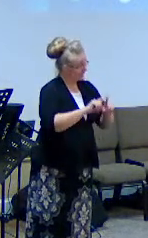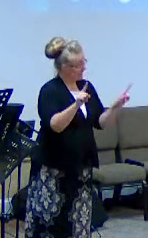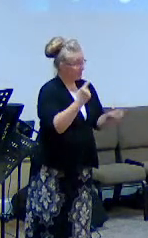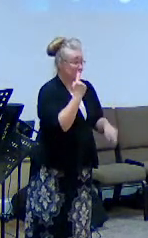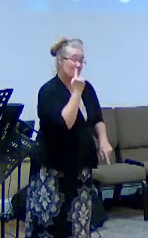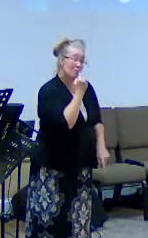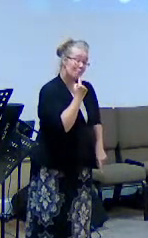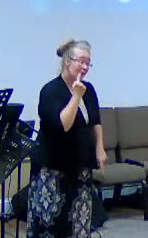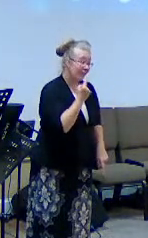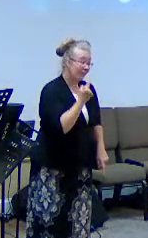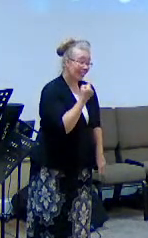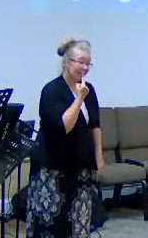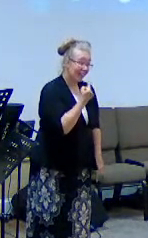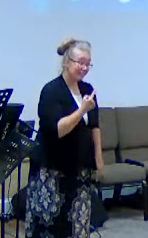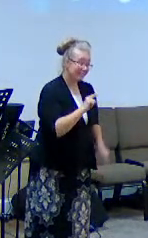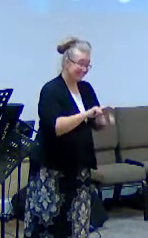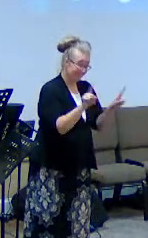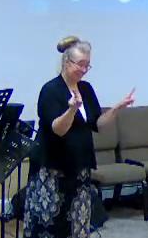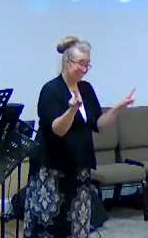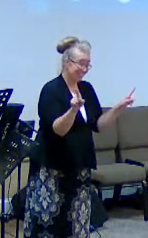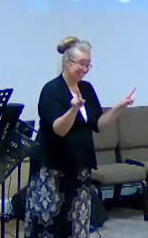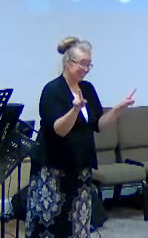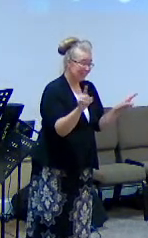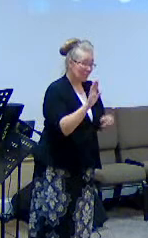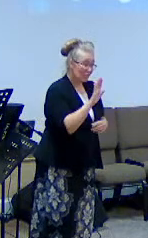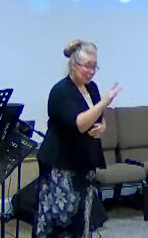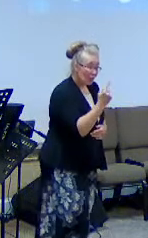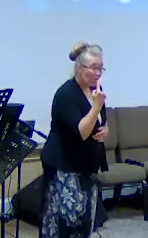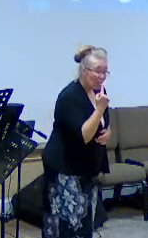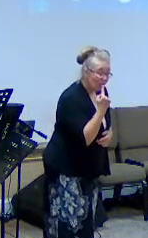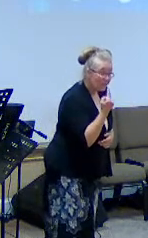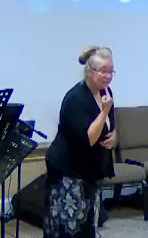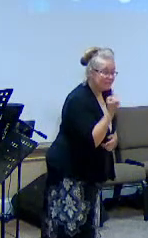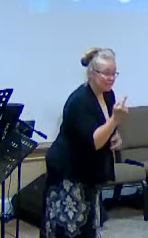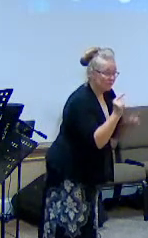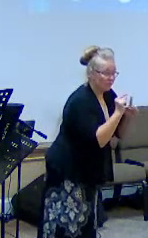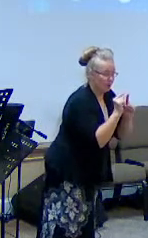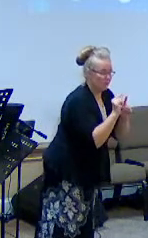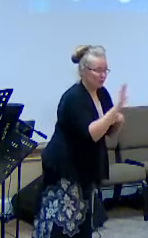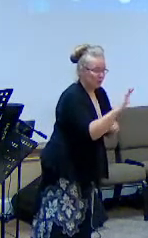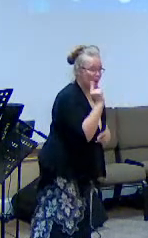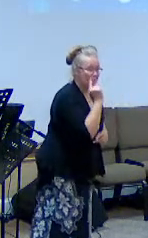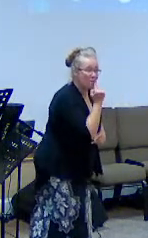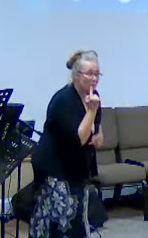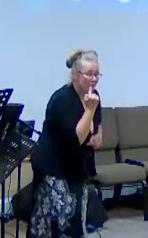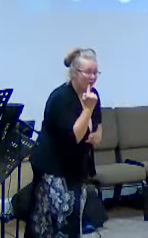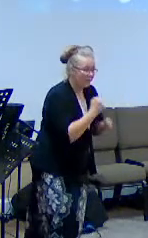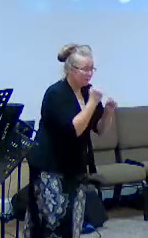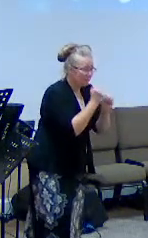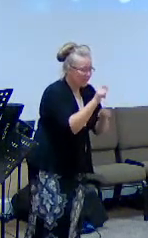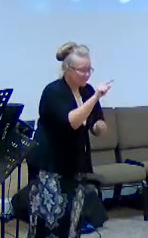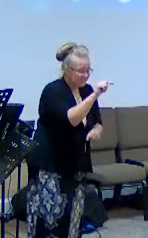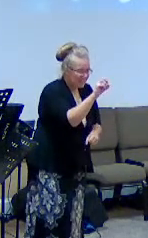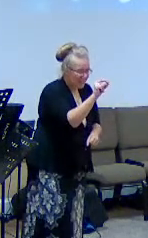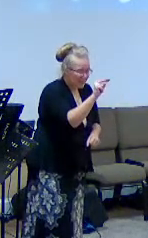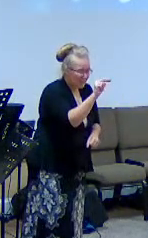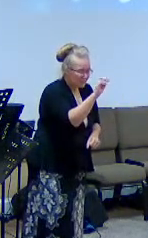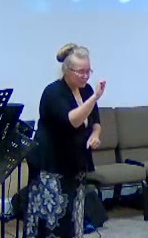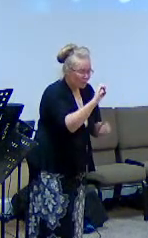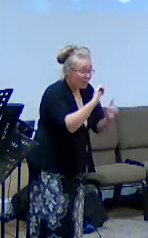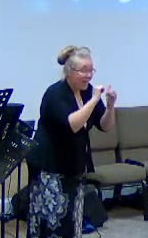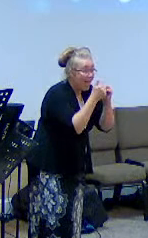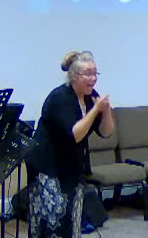between your mouth and your tongue. Because your tongue can say the words. Your mouth is what generates the tone.